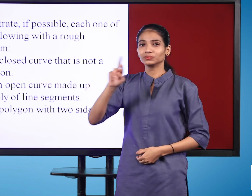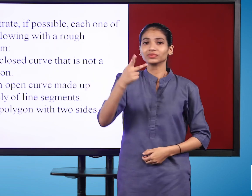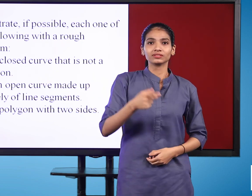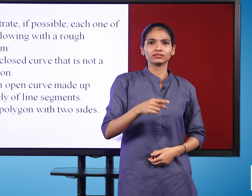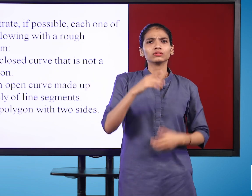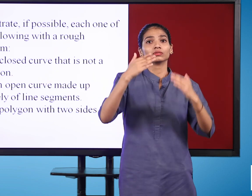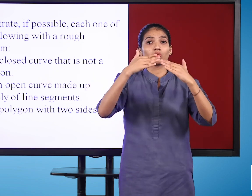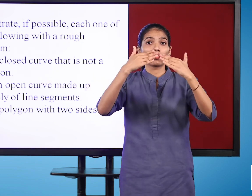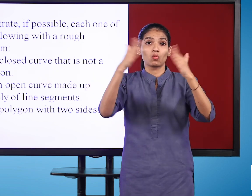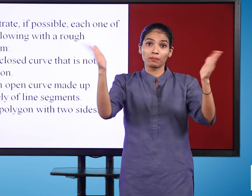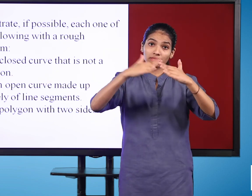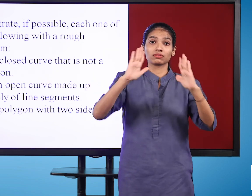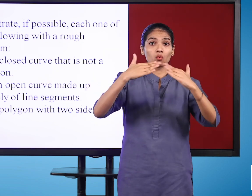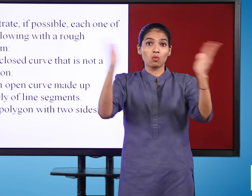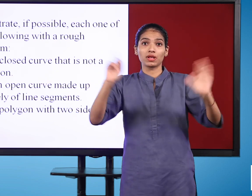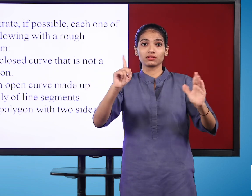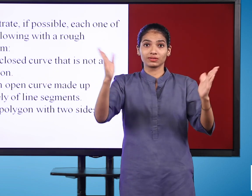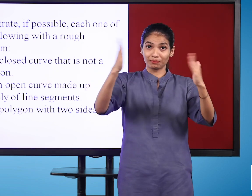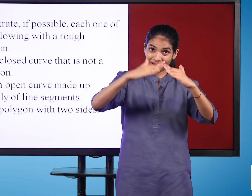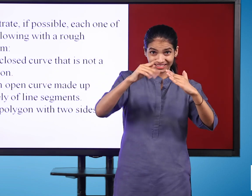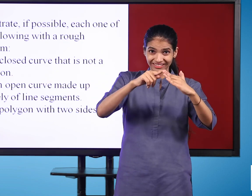A closed curve that is not a polygon.